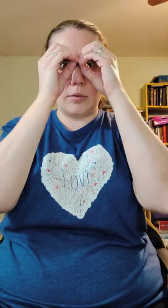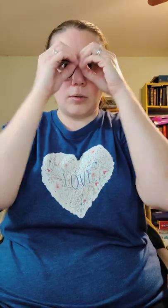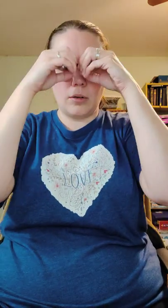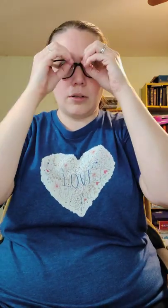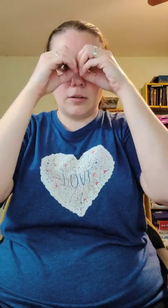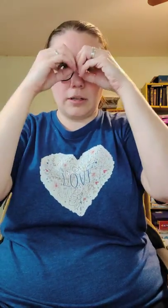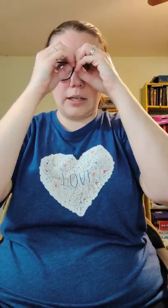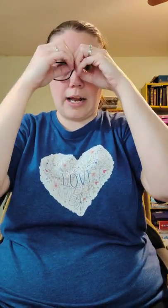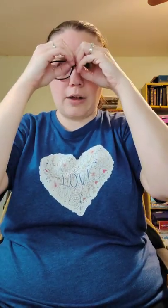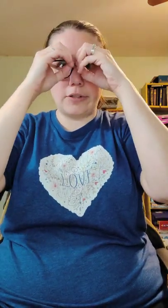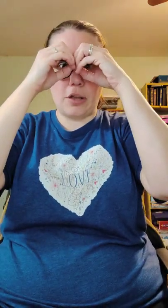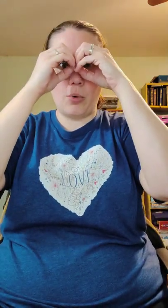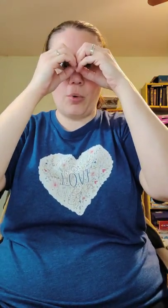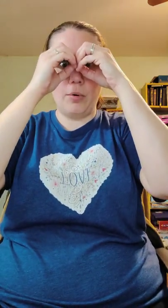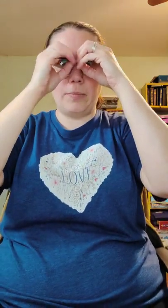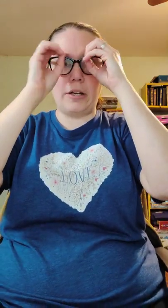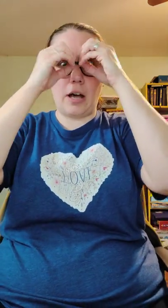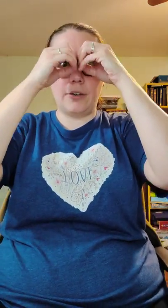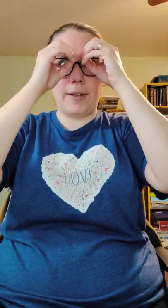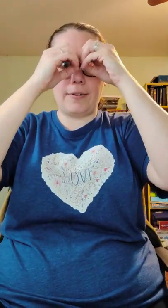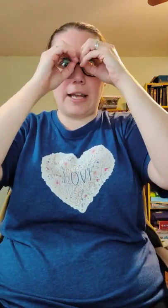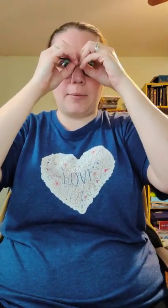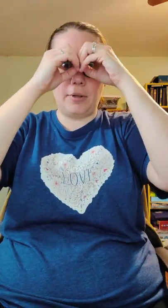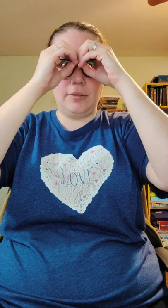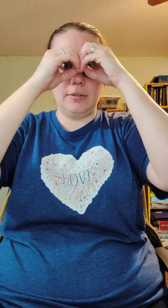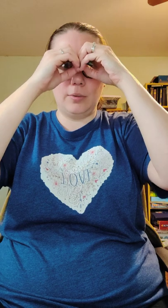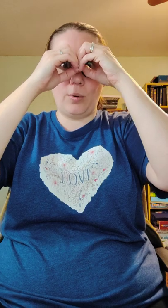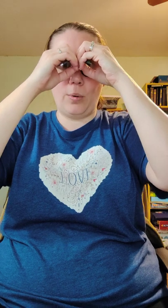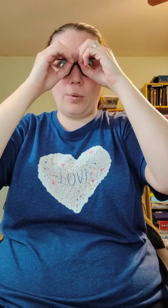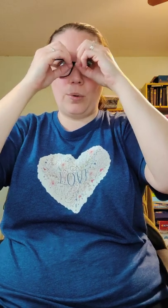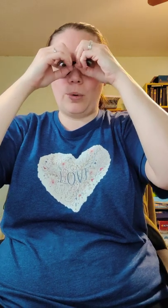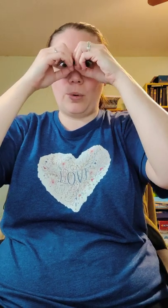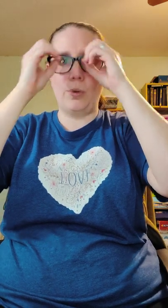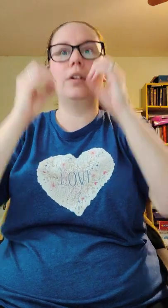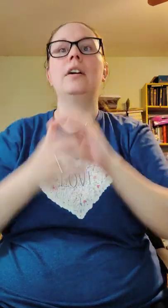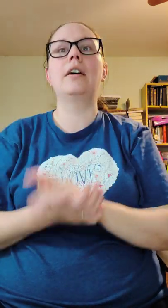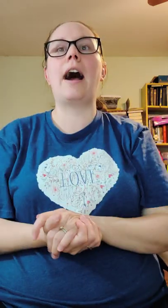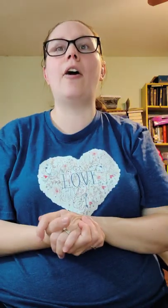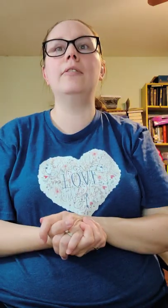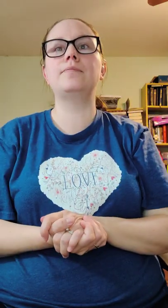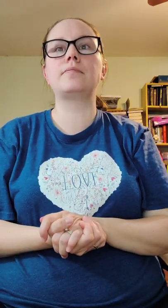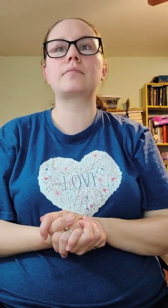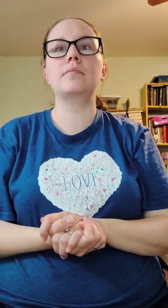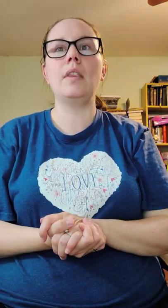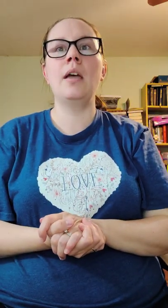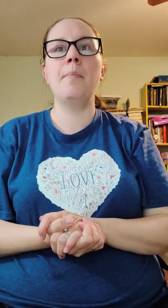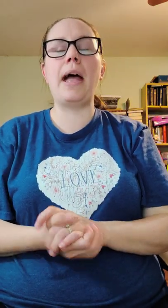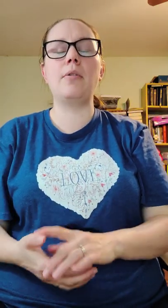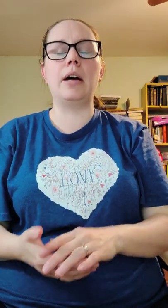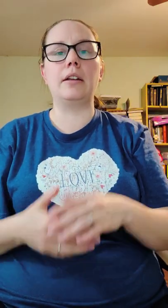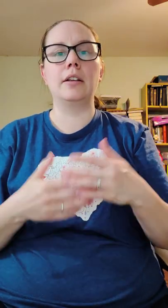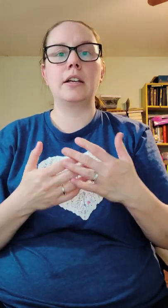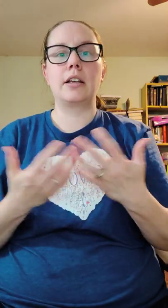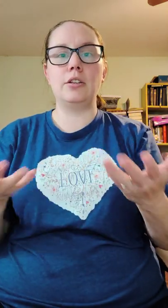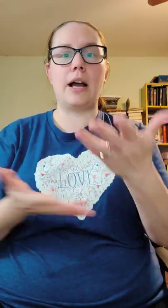And owls say hoo. My daughter's favorite animal. Hoo hoo hoo. Ow. Penguin. Can you